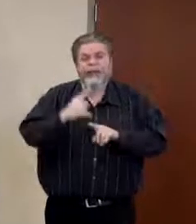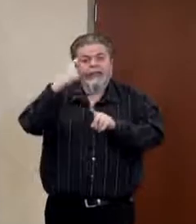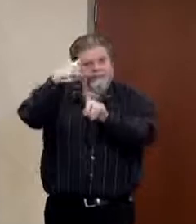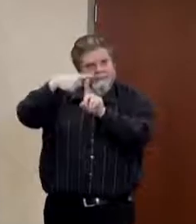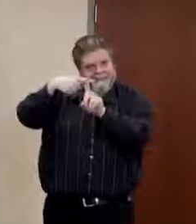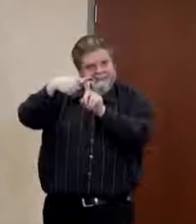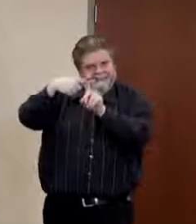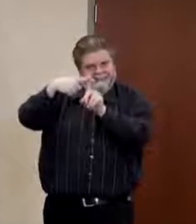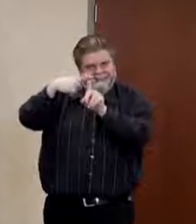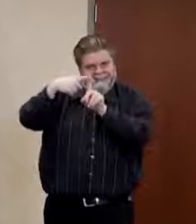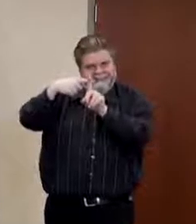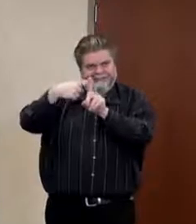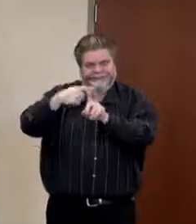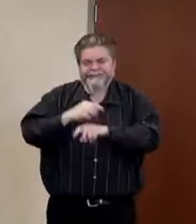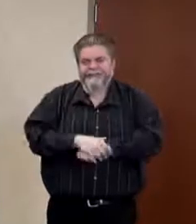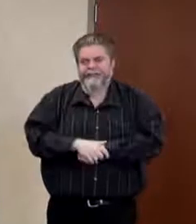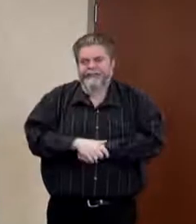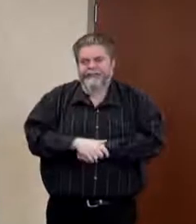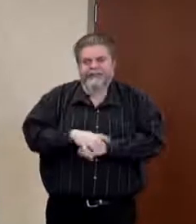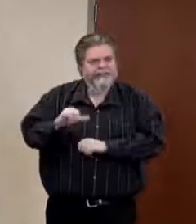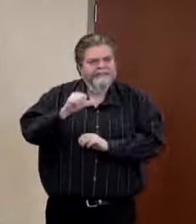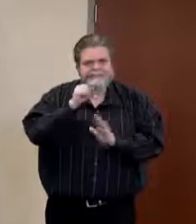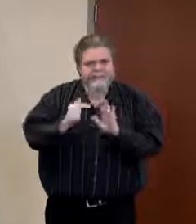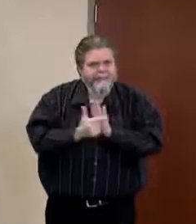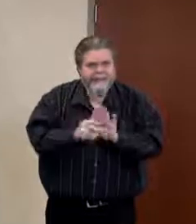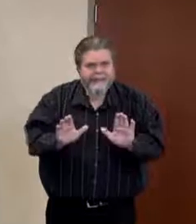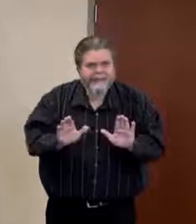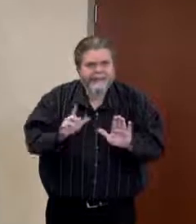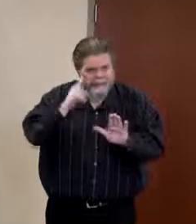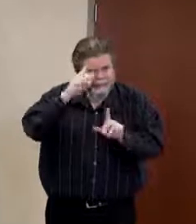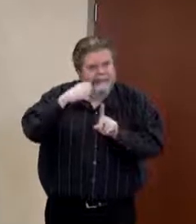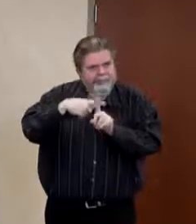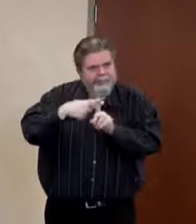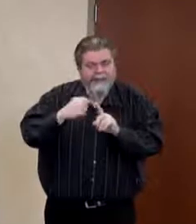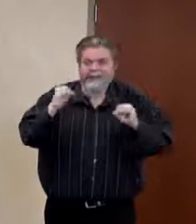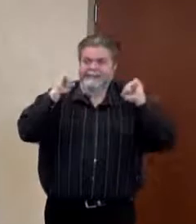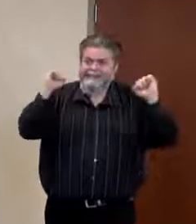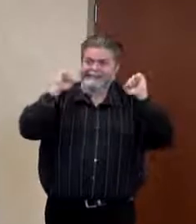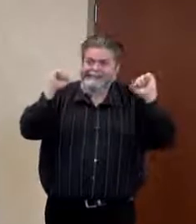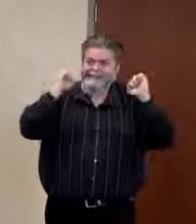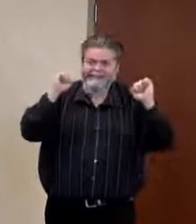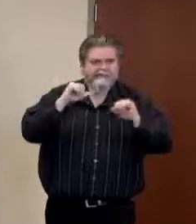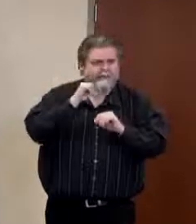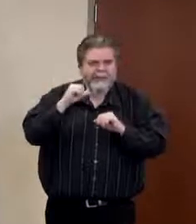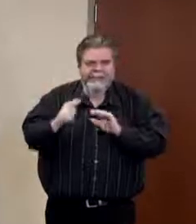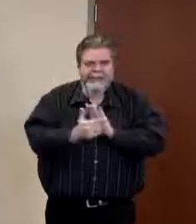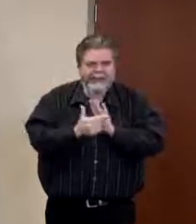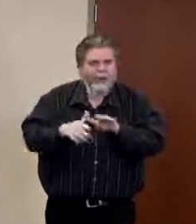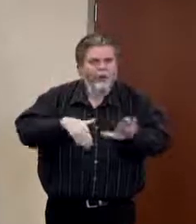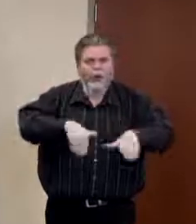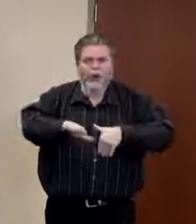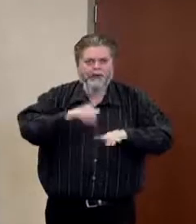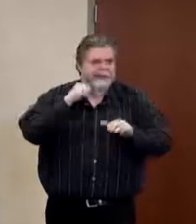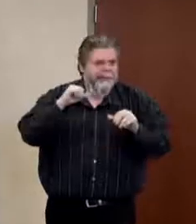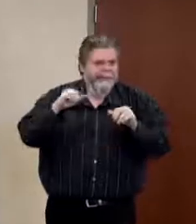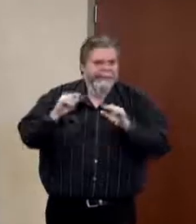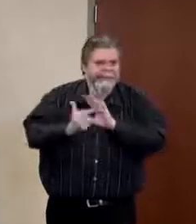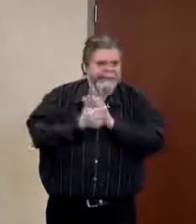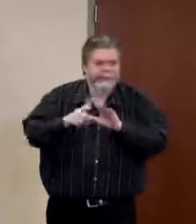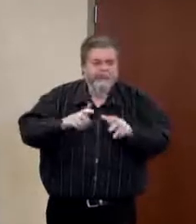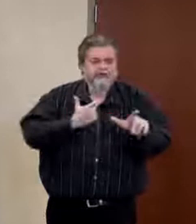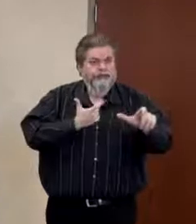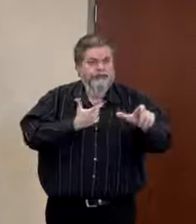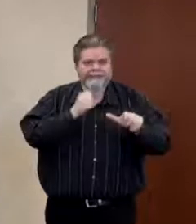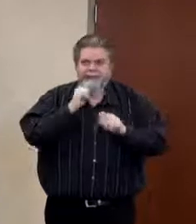Positivity is not banned. Okay? Fitness is not banned. Walking is not banned. Running is not